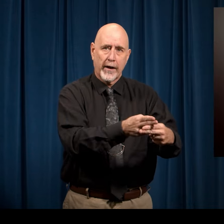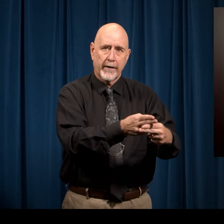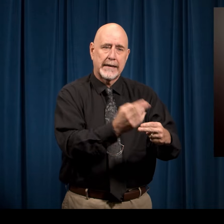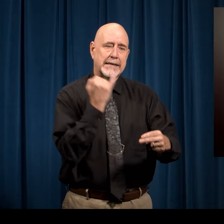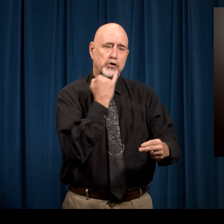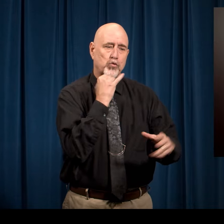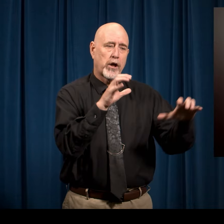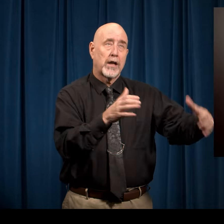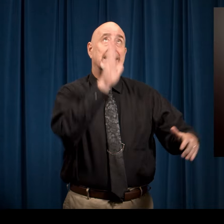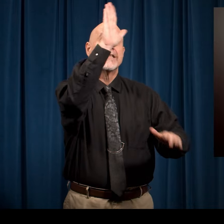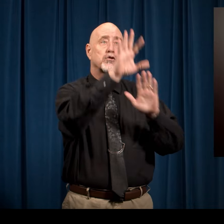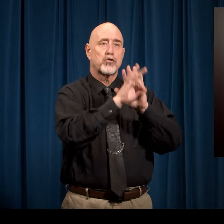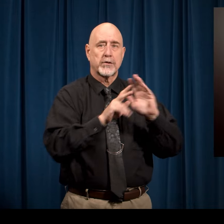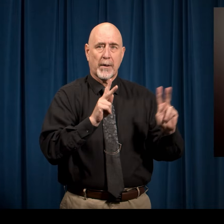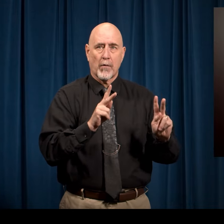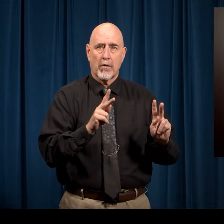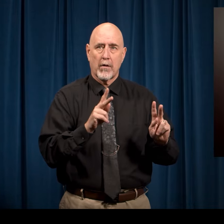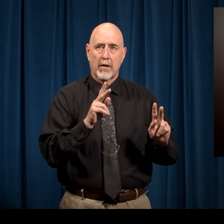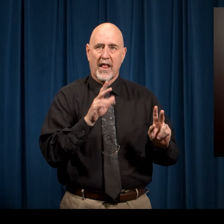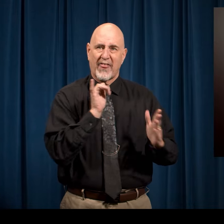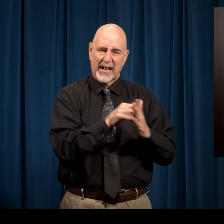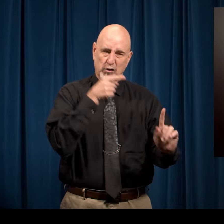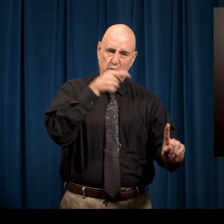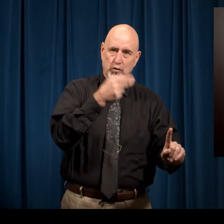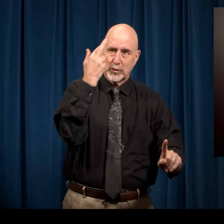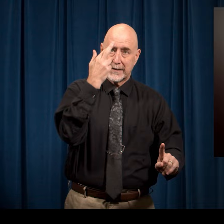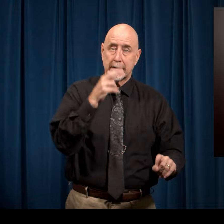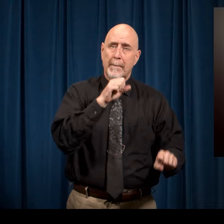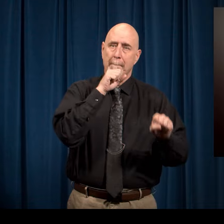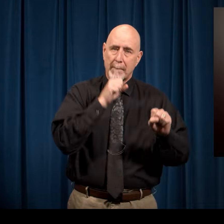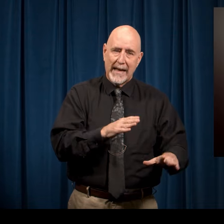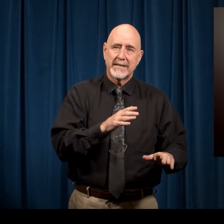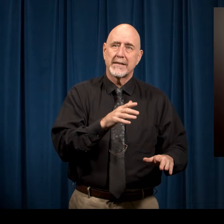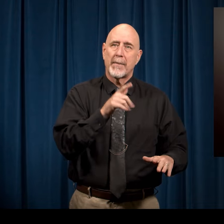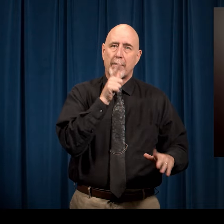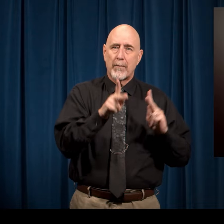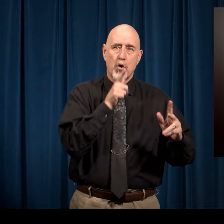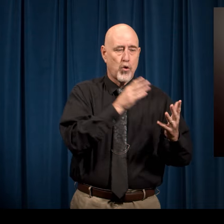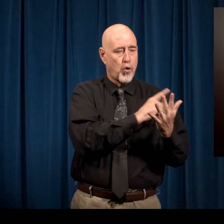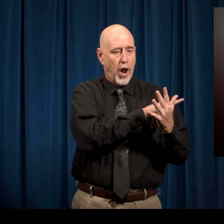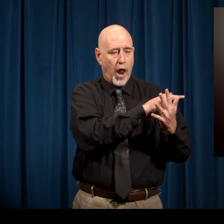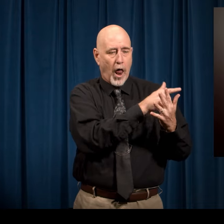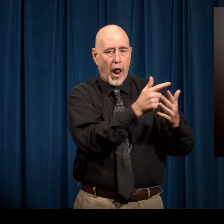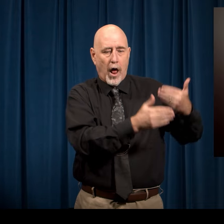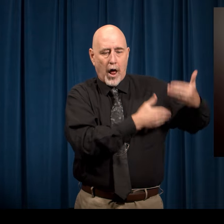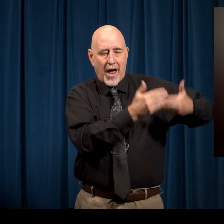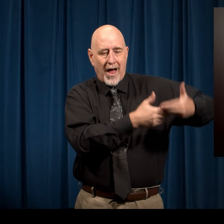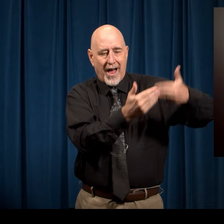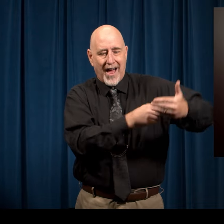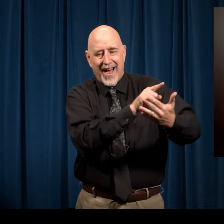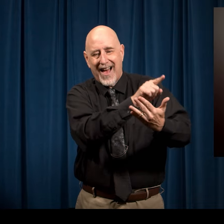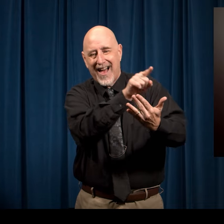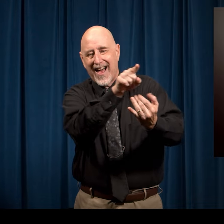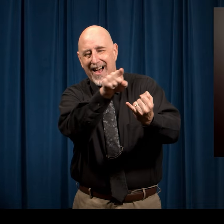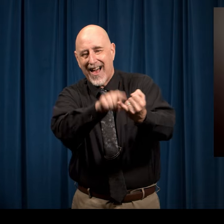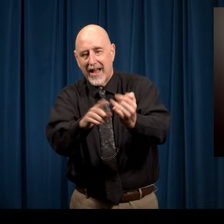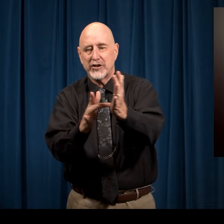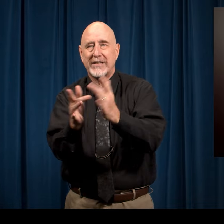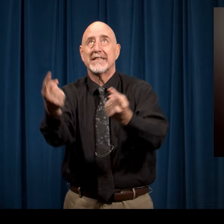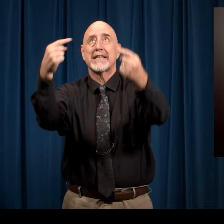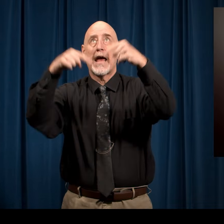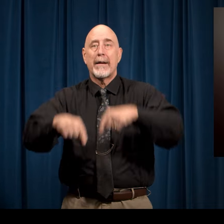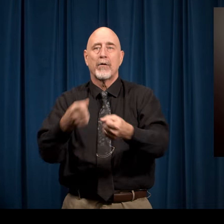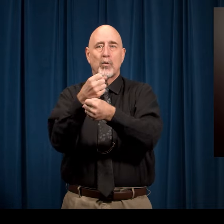the Israelites his chosen people. They were blessed to be the ones through whom the one and only